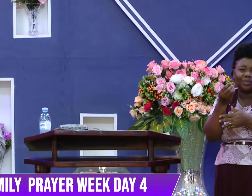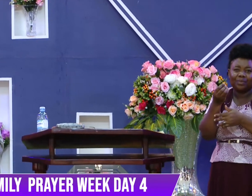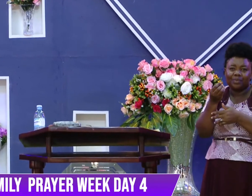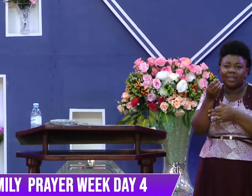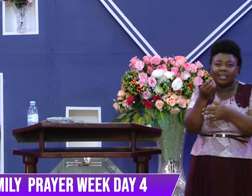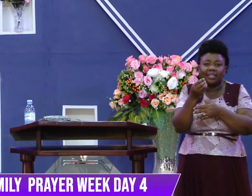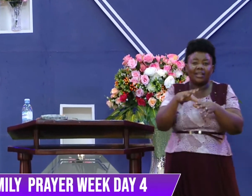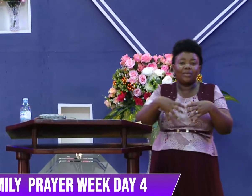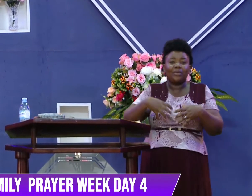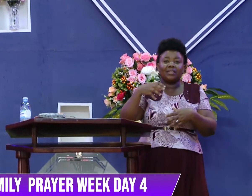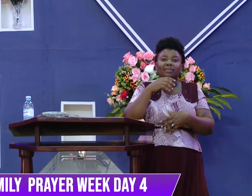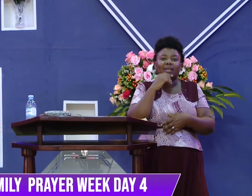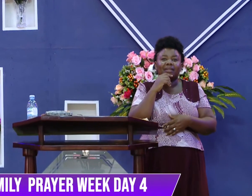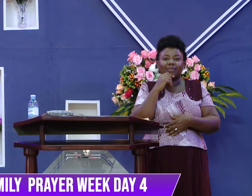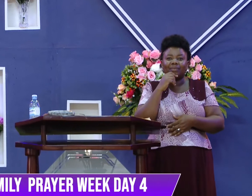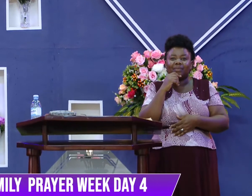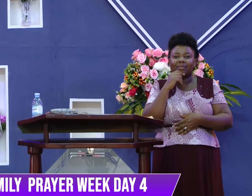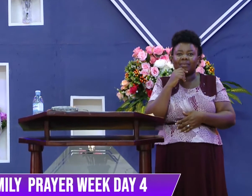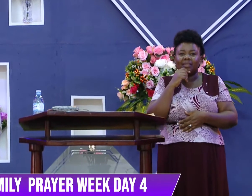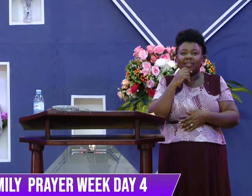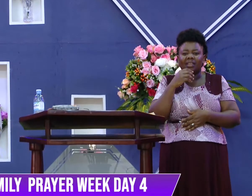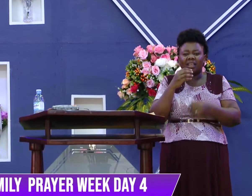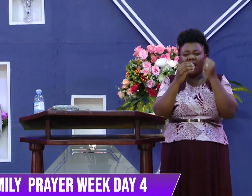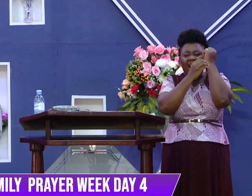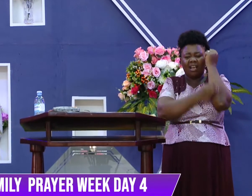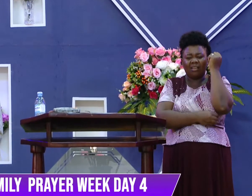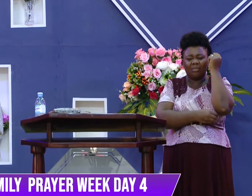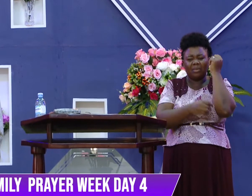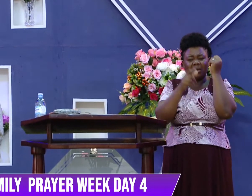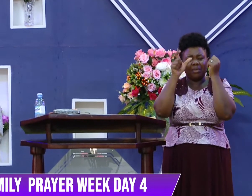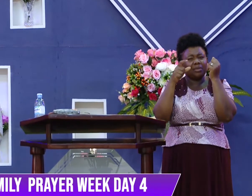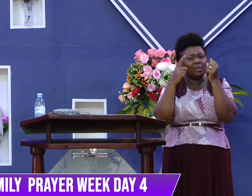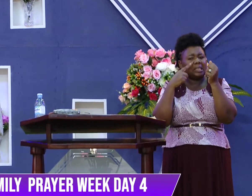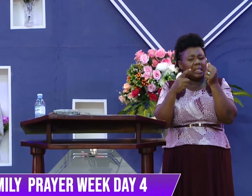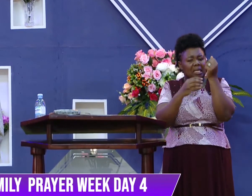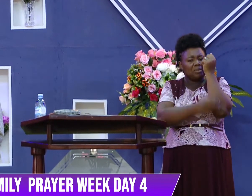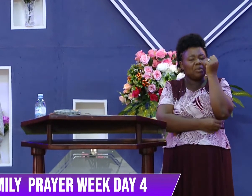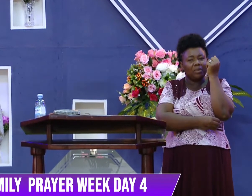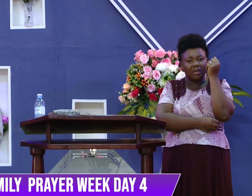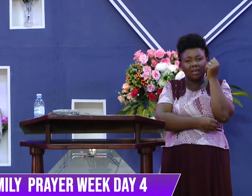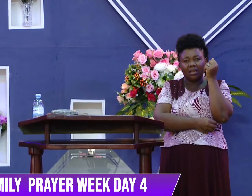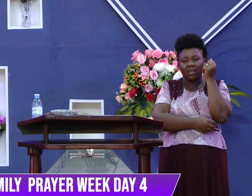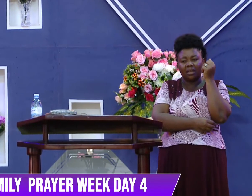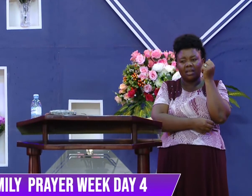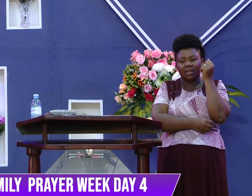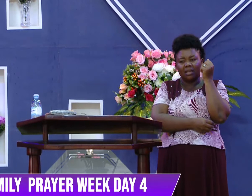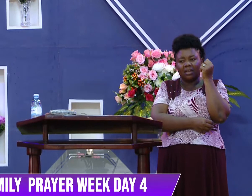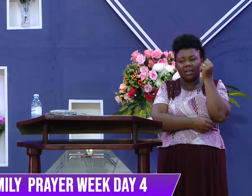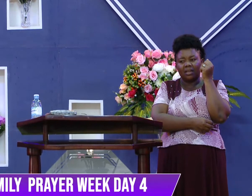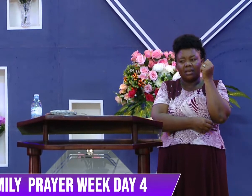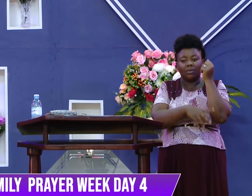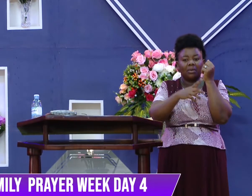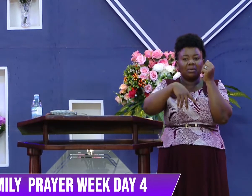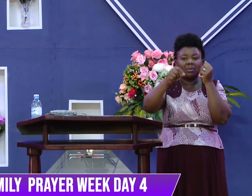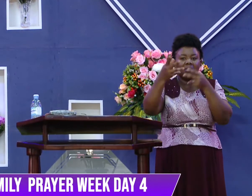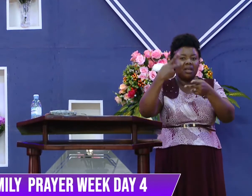money? Wealthy people. Where you can see a poor man that is poor,